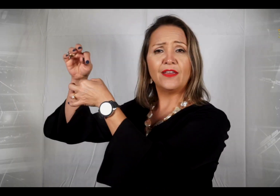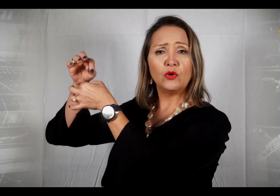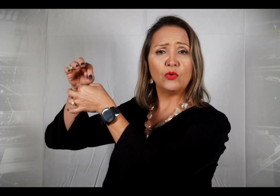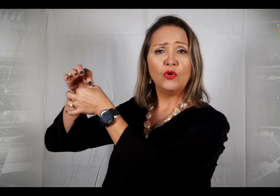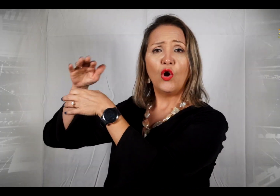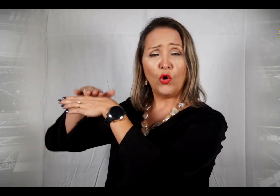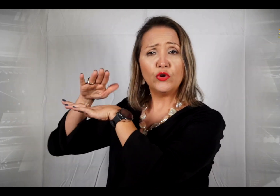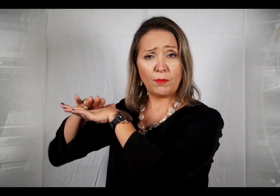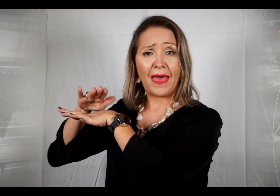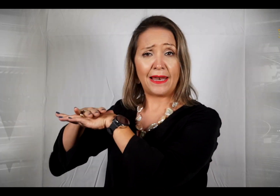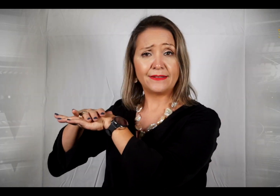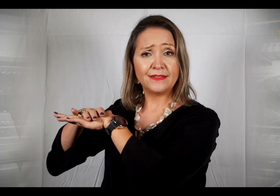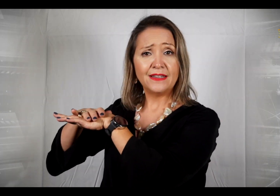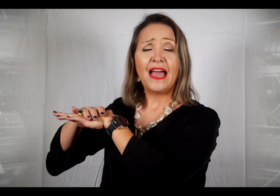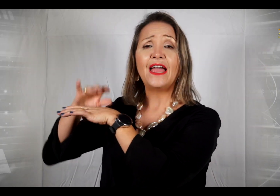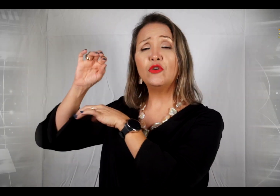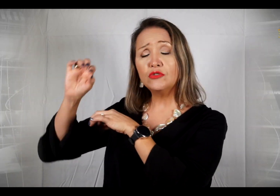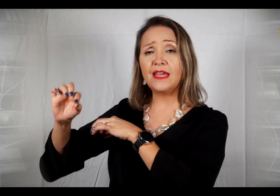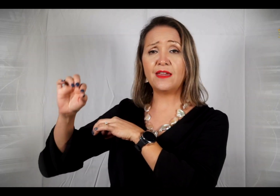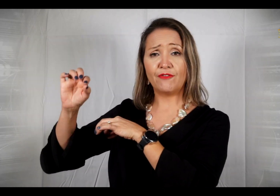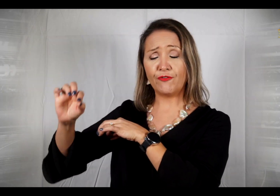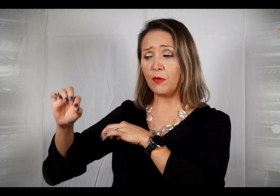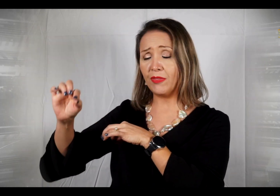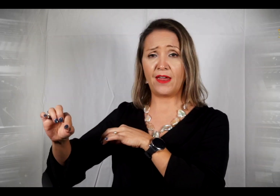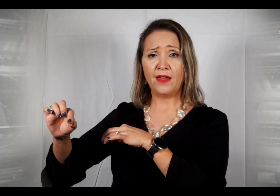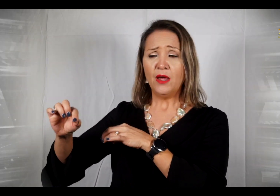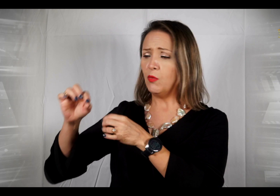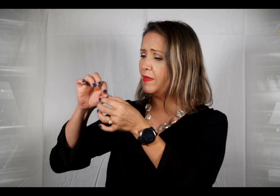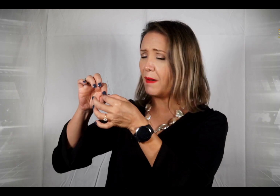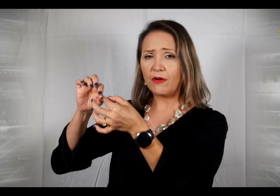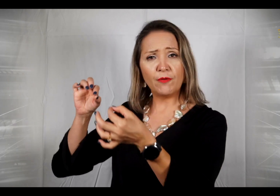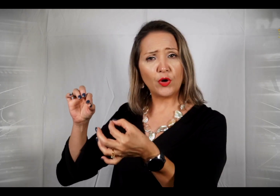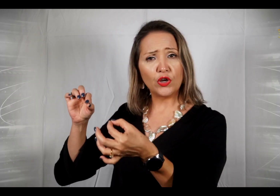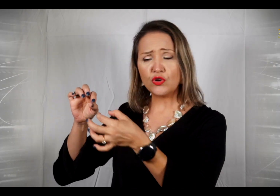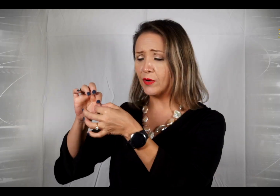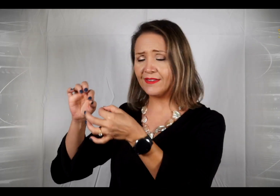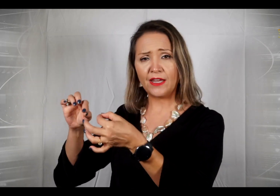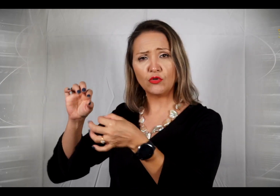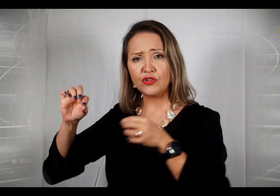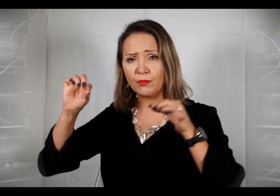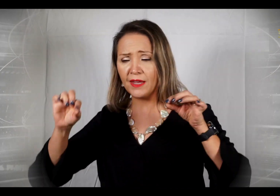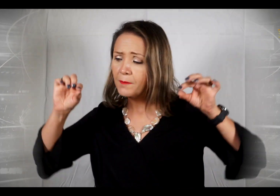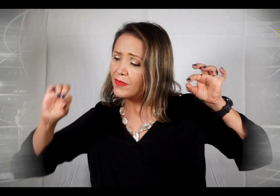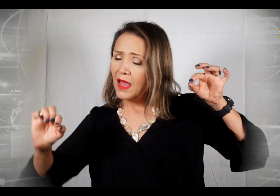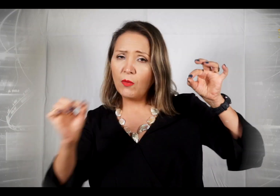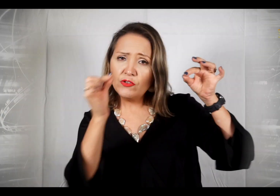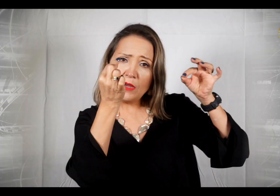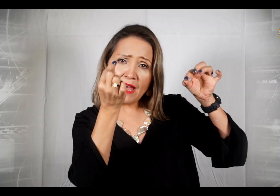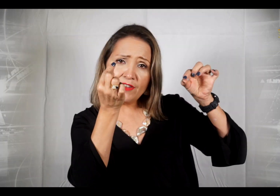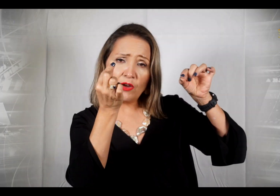glue on your palette and you take it from there with the back of a brush or a stick or something. And once you have it on